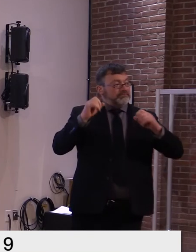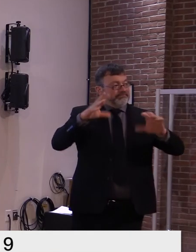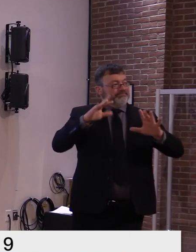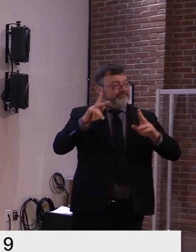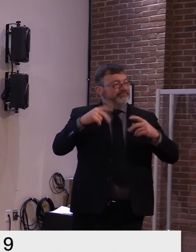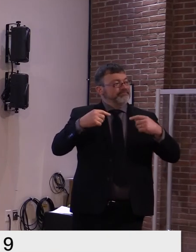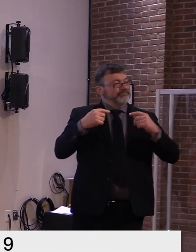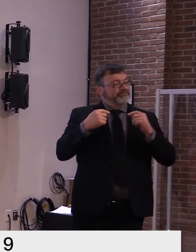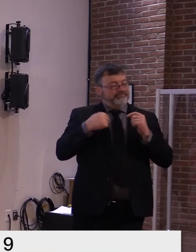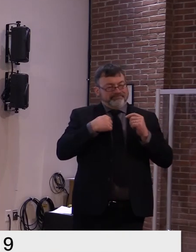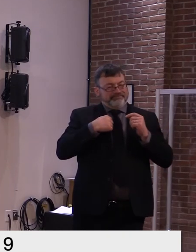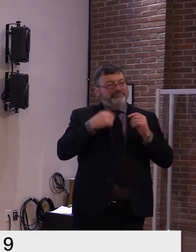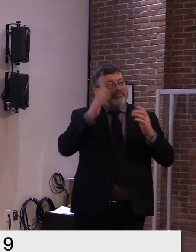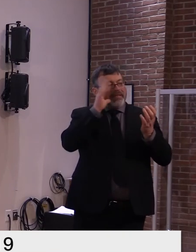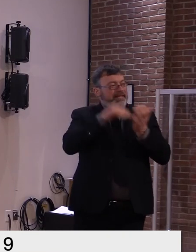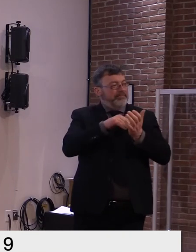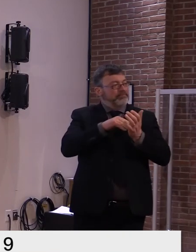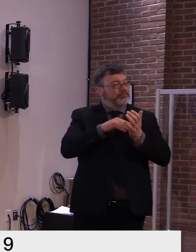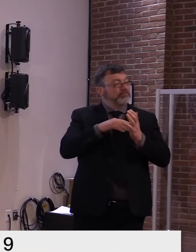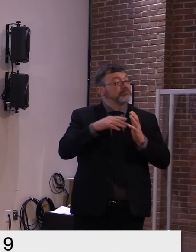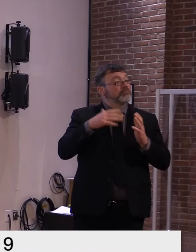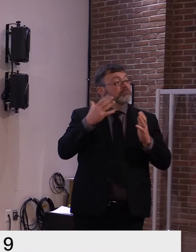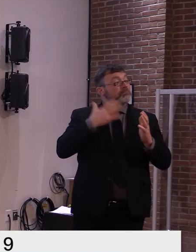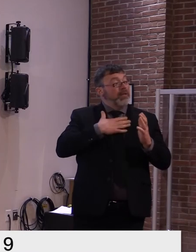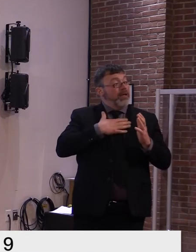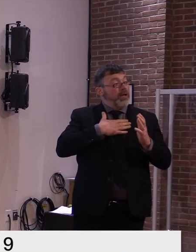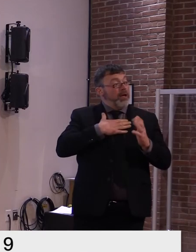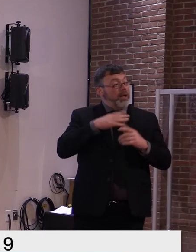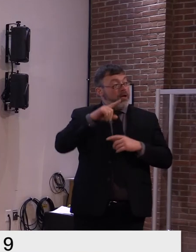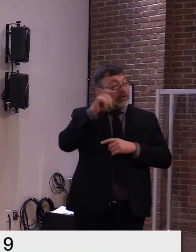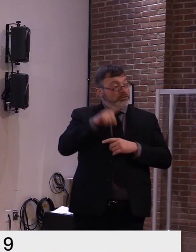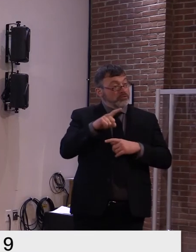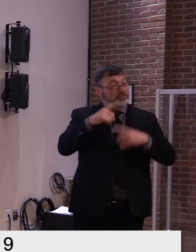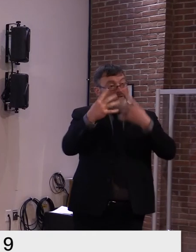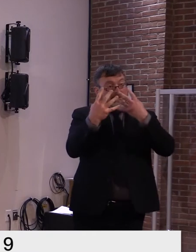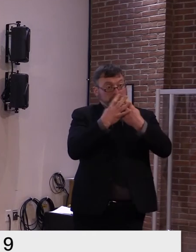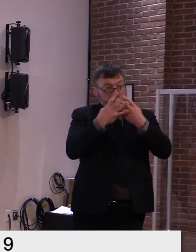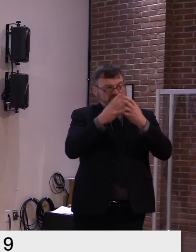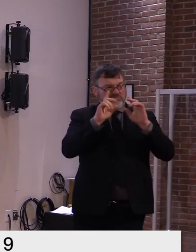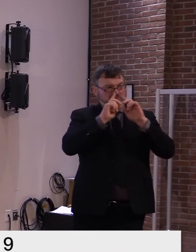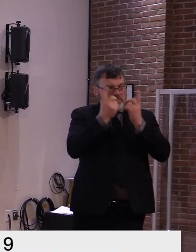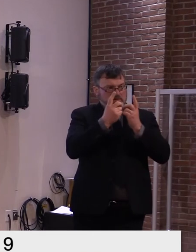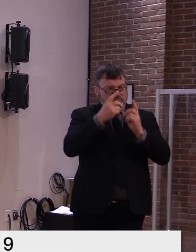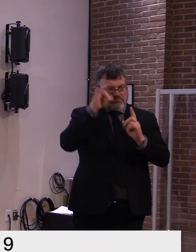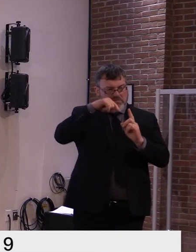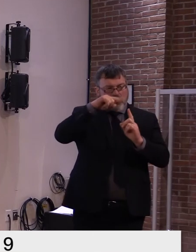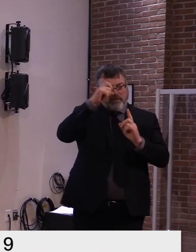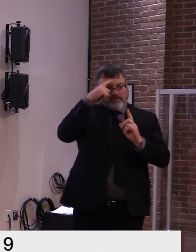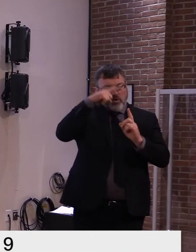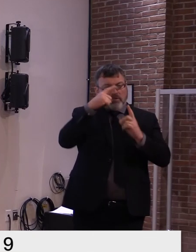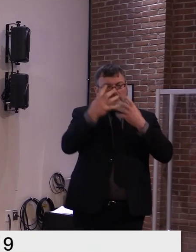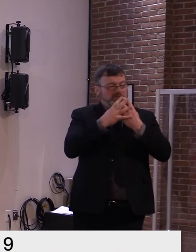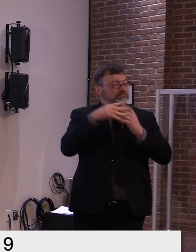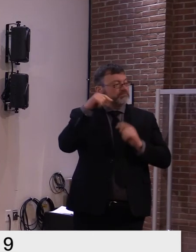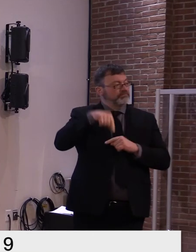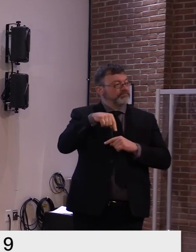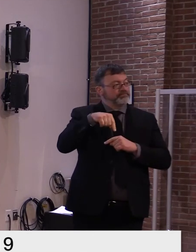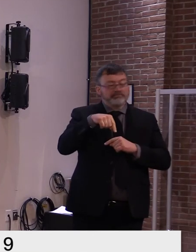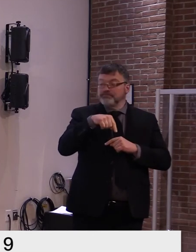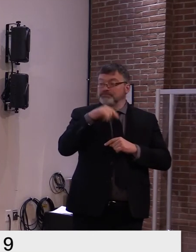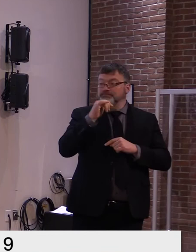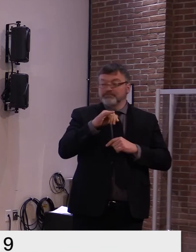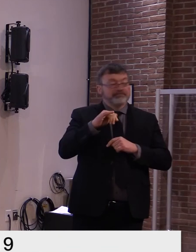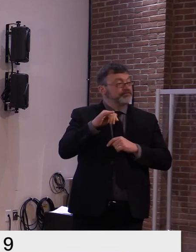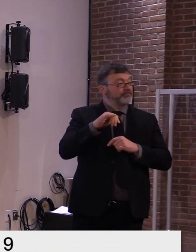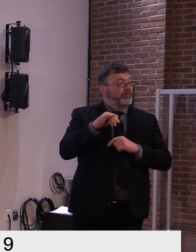So as far as the prisons question, as far as Northwest State goes, I know a couple weeks ago